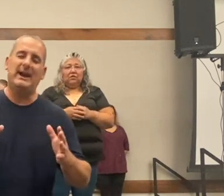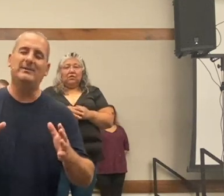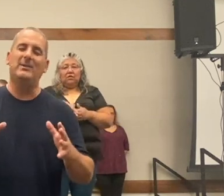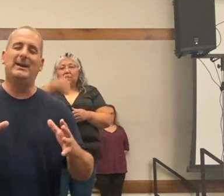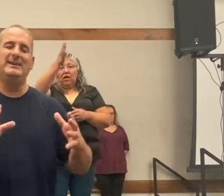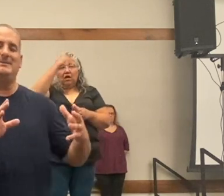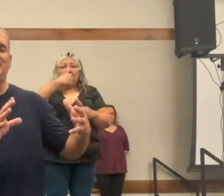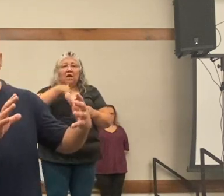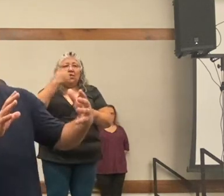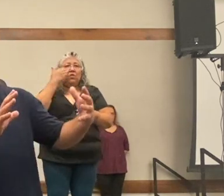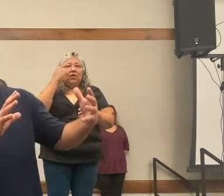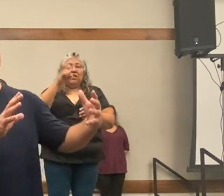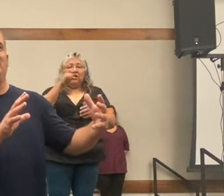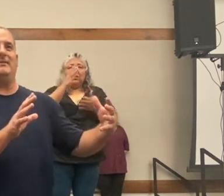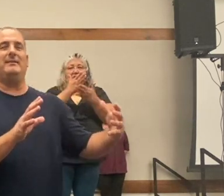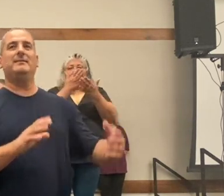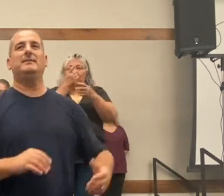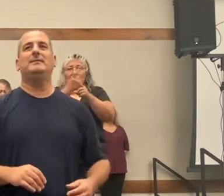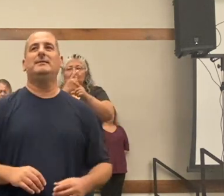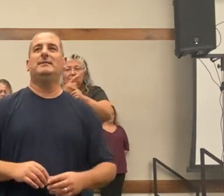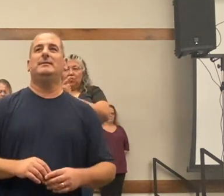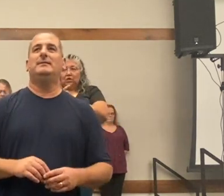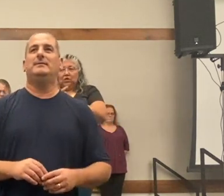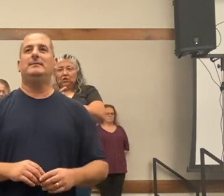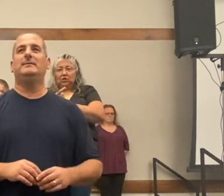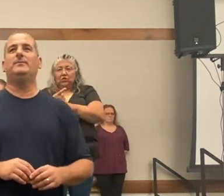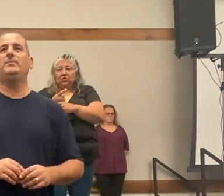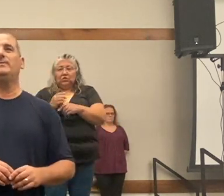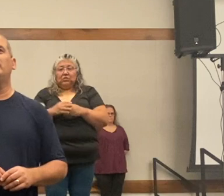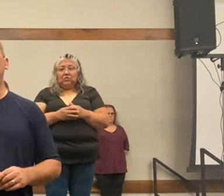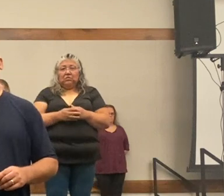Father, I know I need some correction right here.